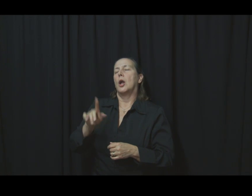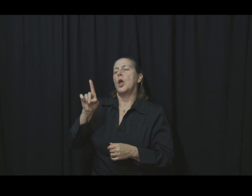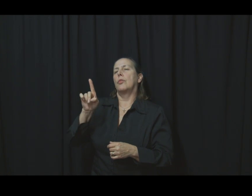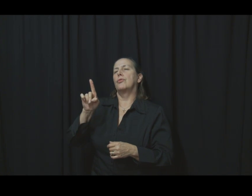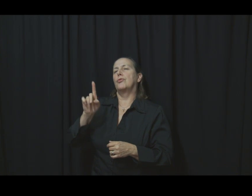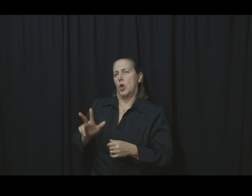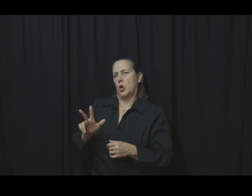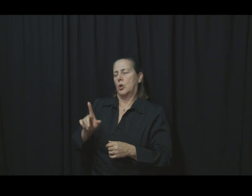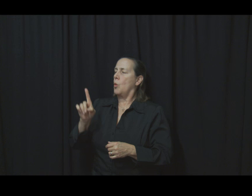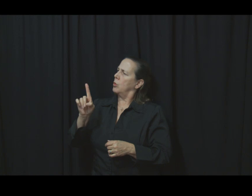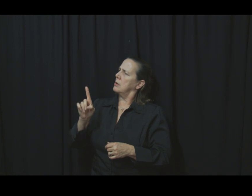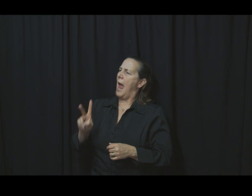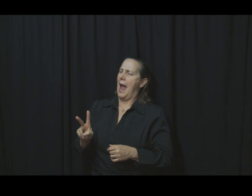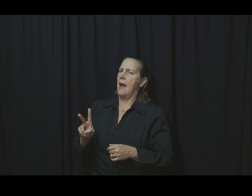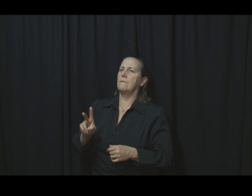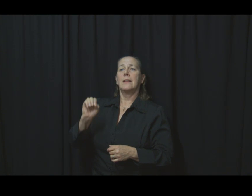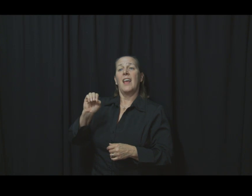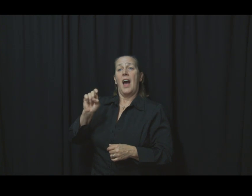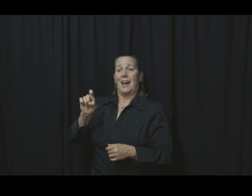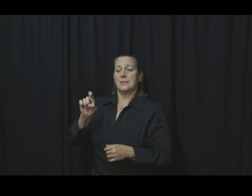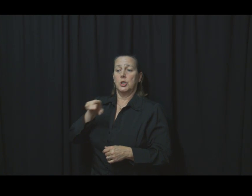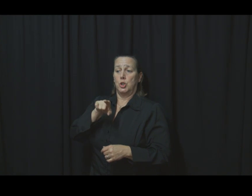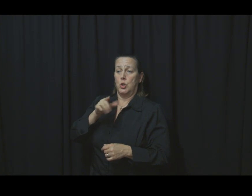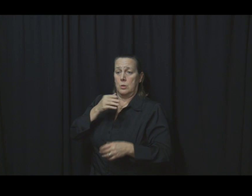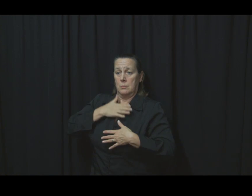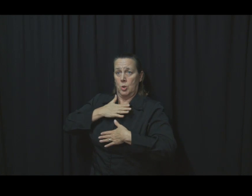a half of the oxygen you breathe